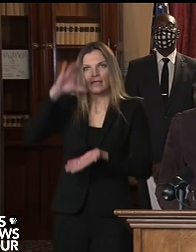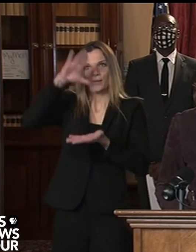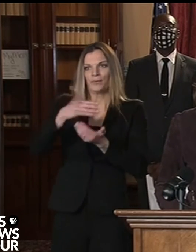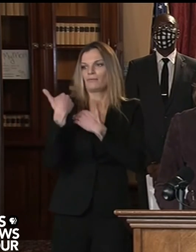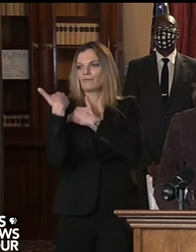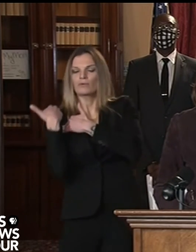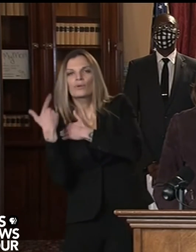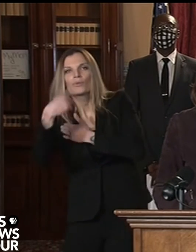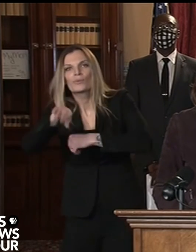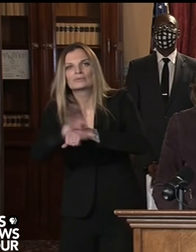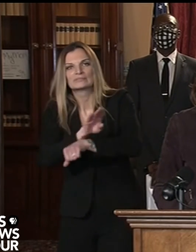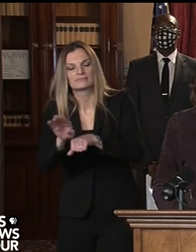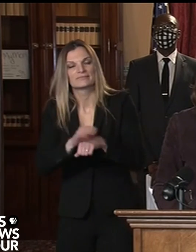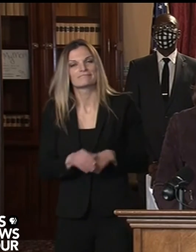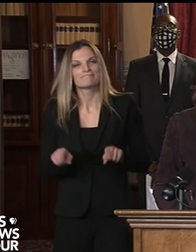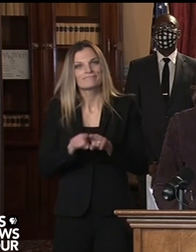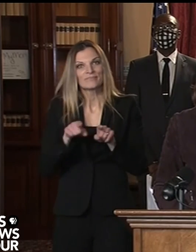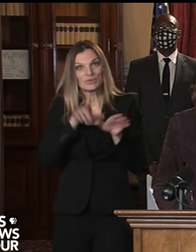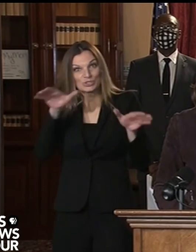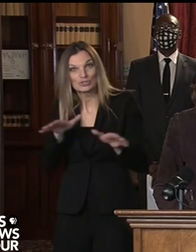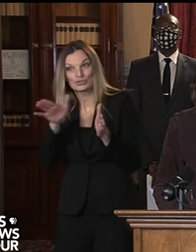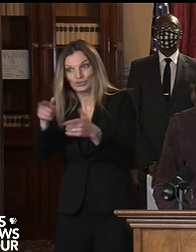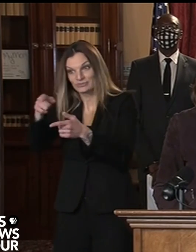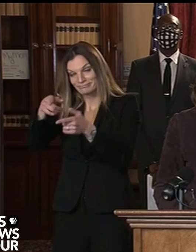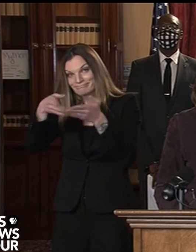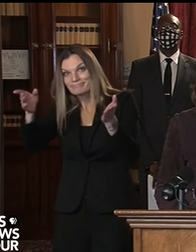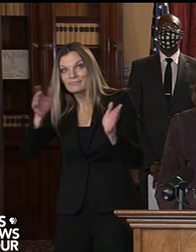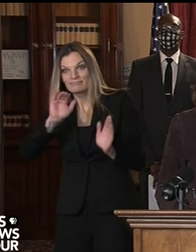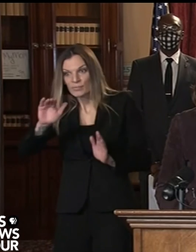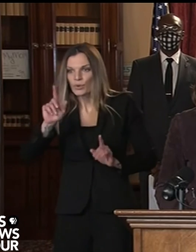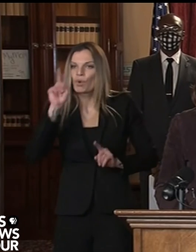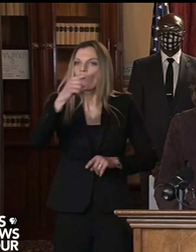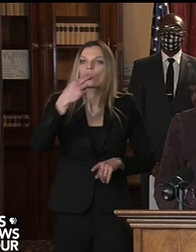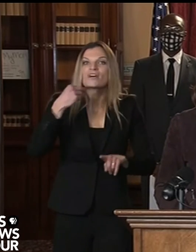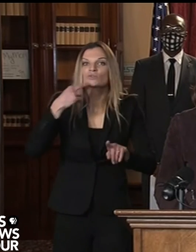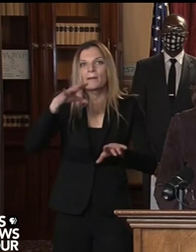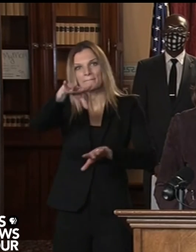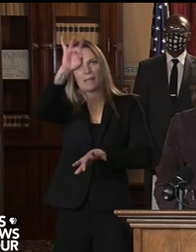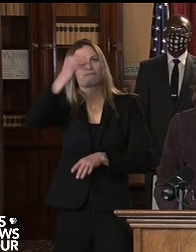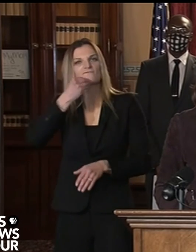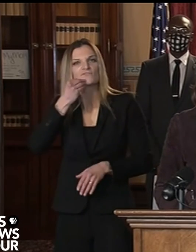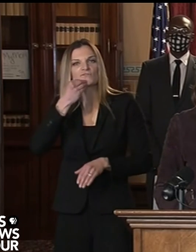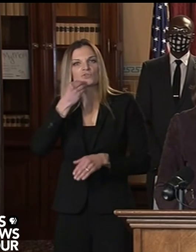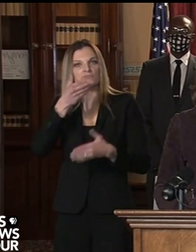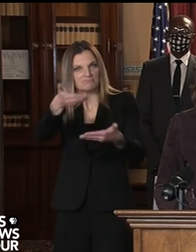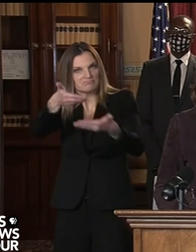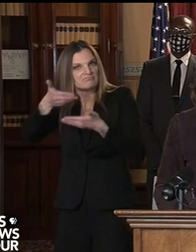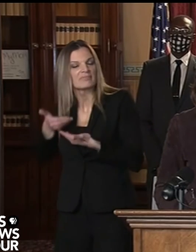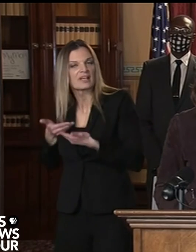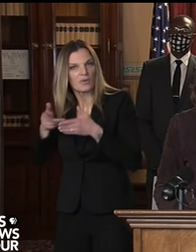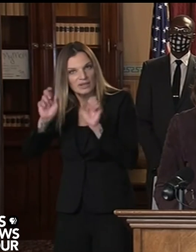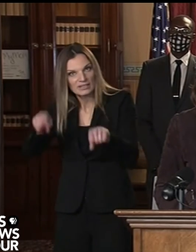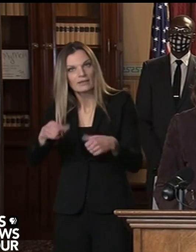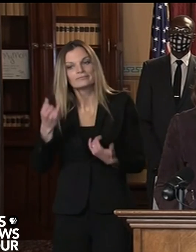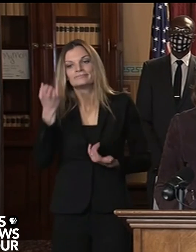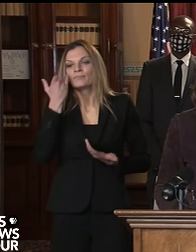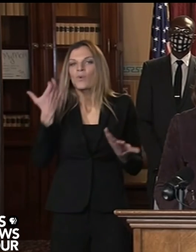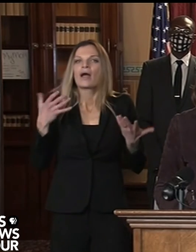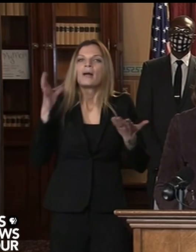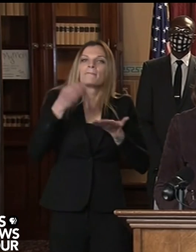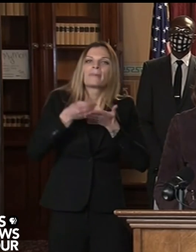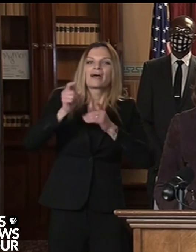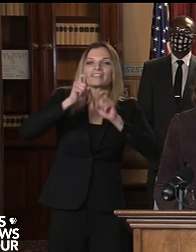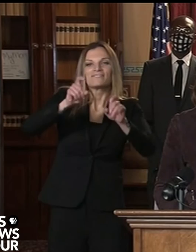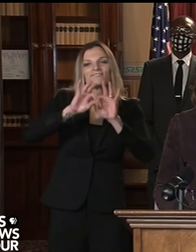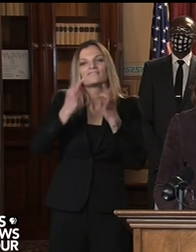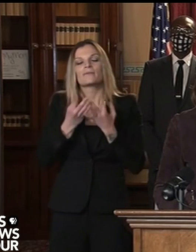encouraging the public to get takeout to support your local restaurant, buy gift certificates for people for the holiday if you're looking for gifts and